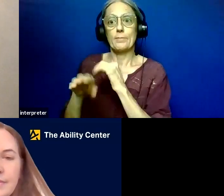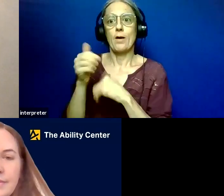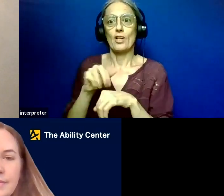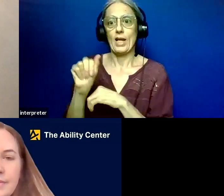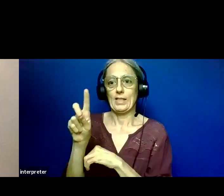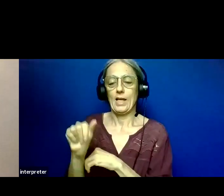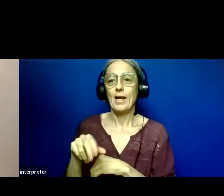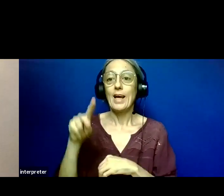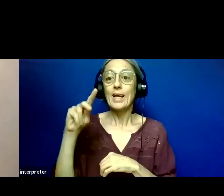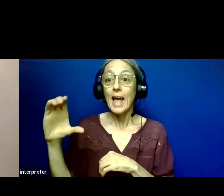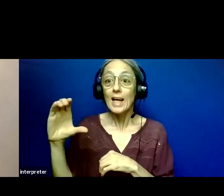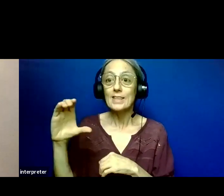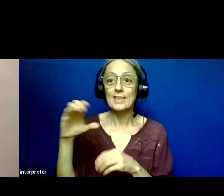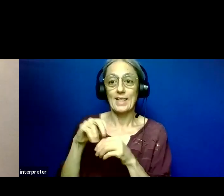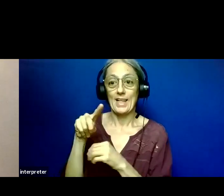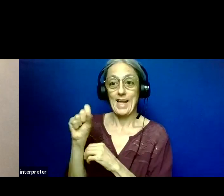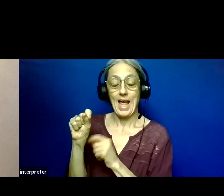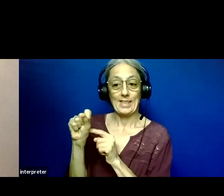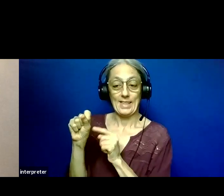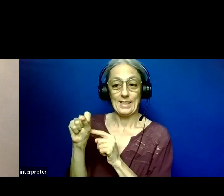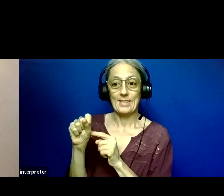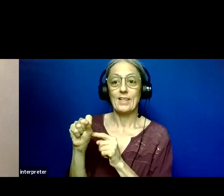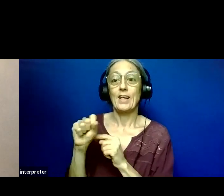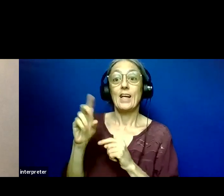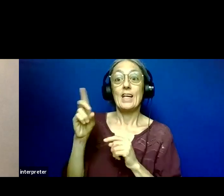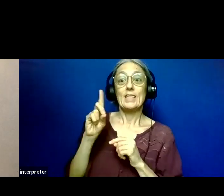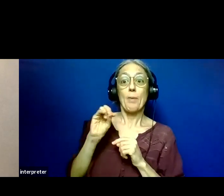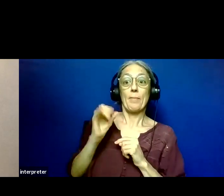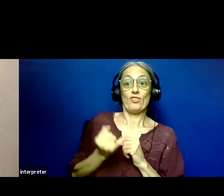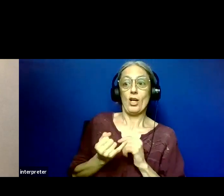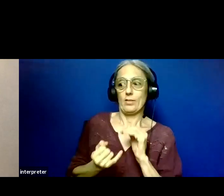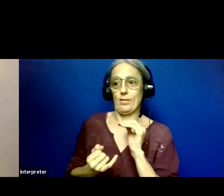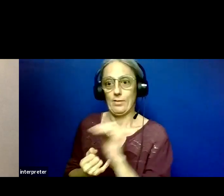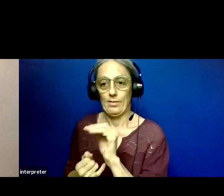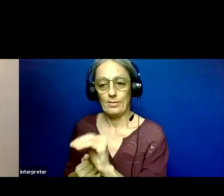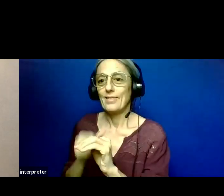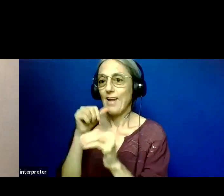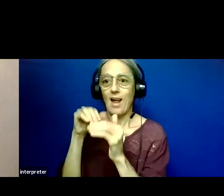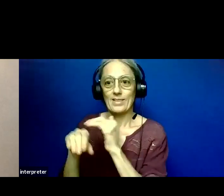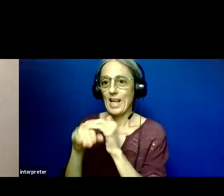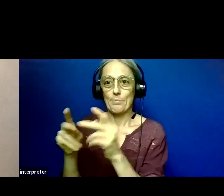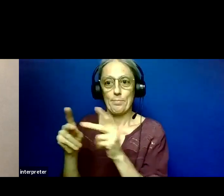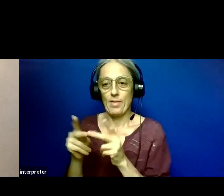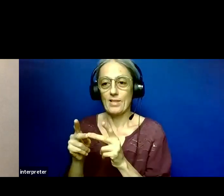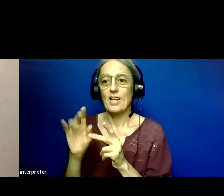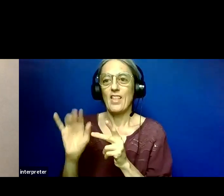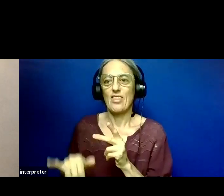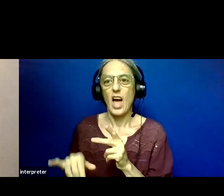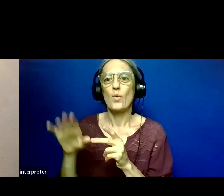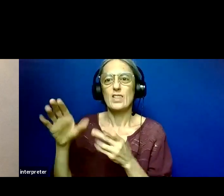Kansas City, Kansas was tagged by the Department of Justice for inaccessible polling places, and that was written into their settlement